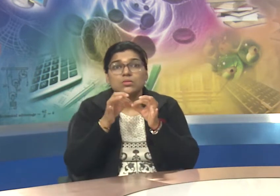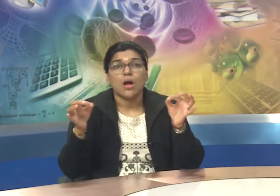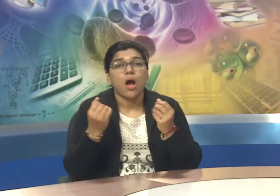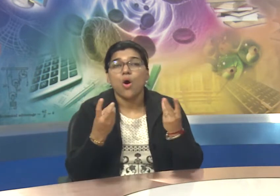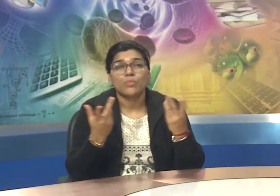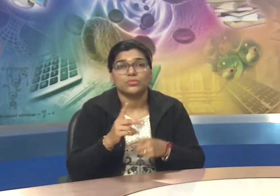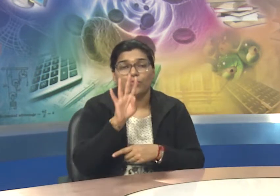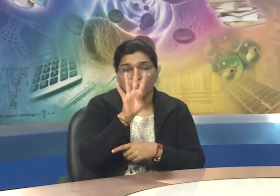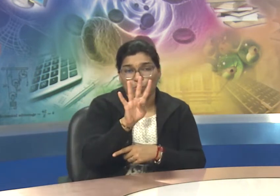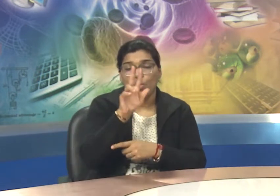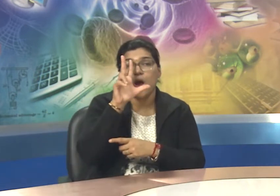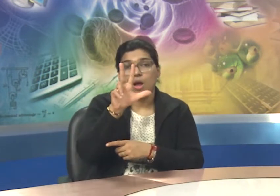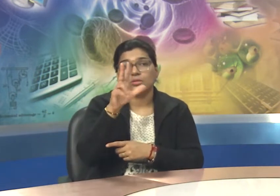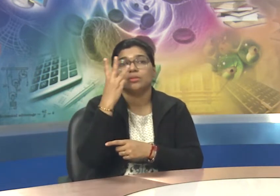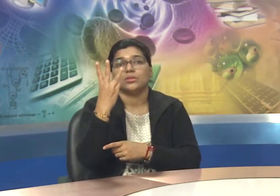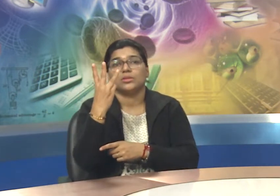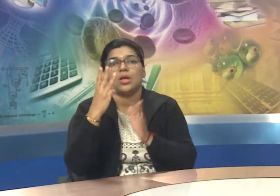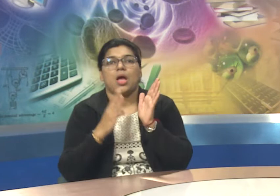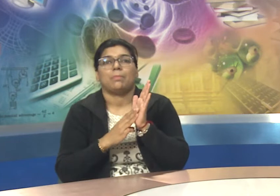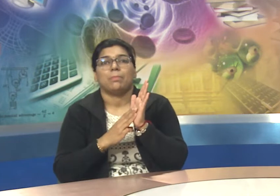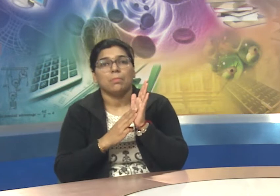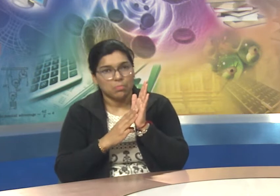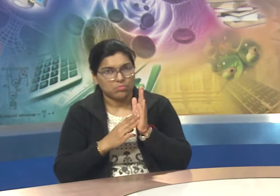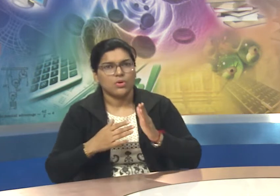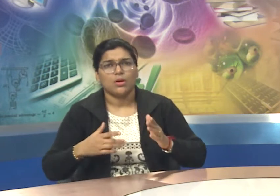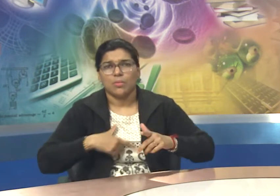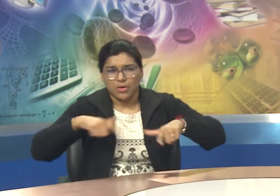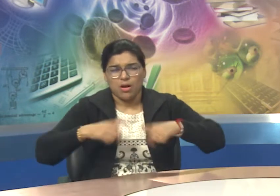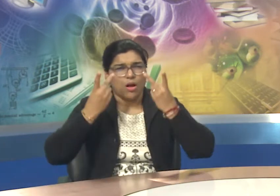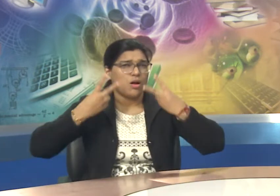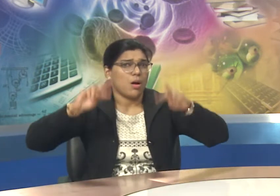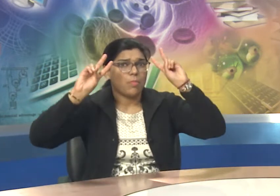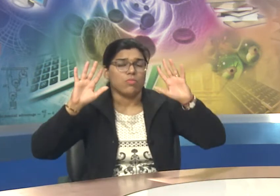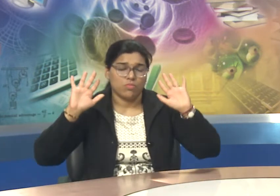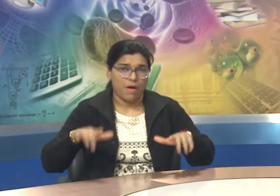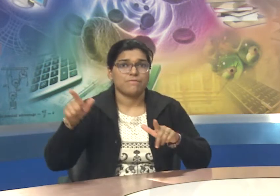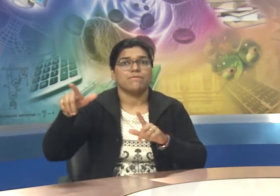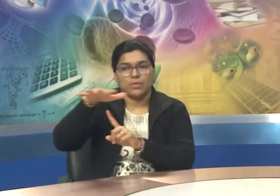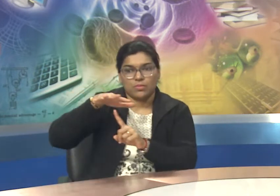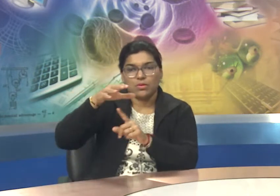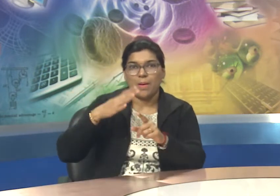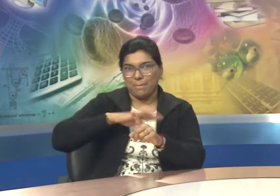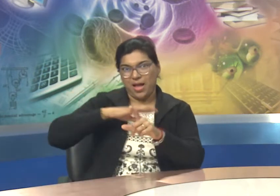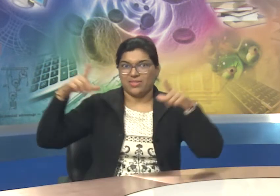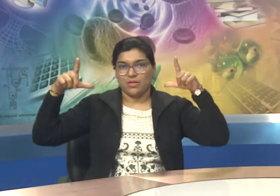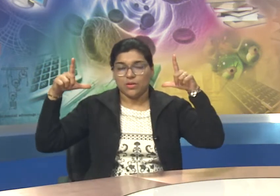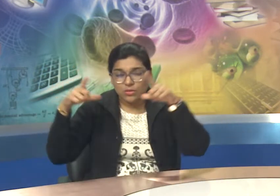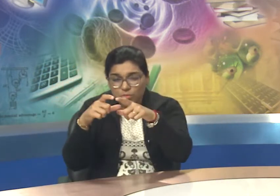Maharashtra is 483 meter in